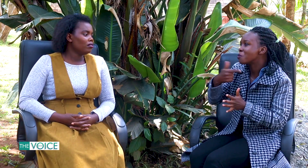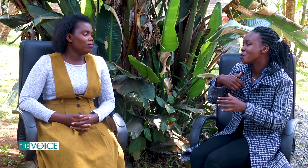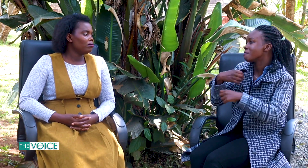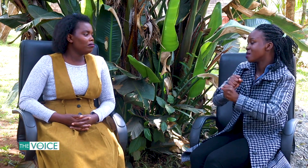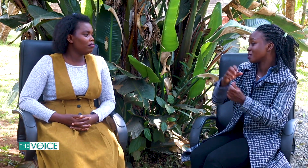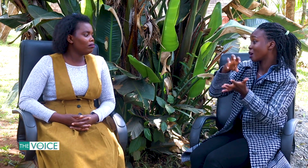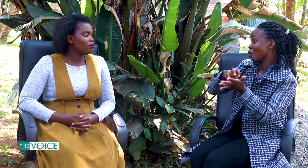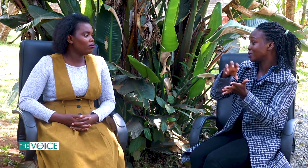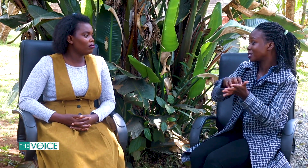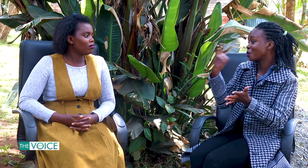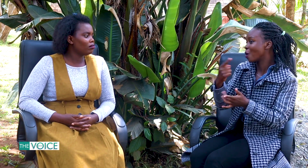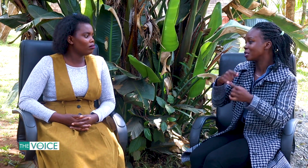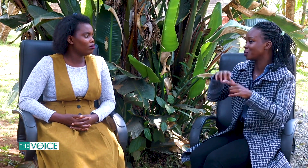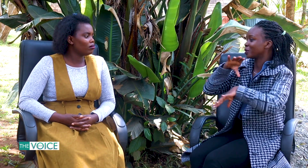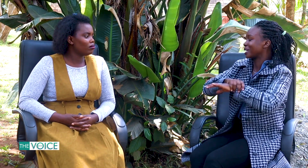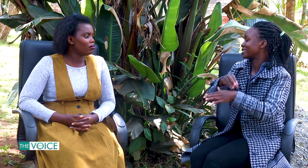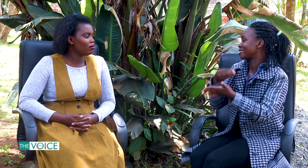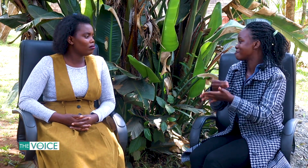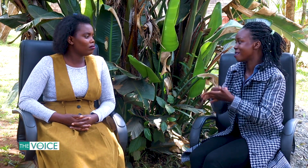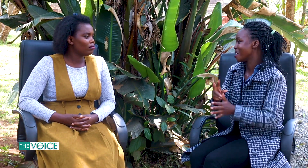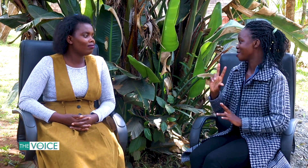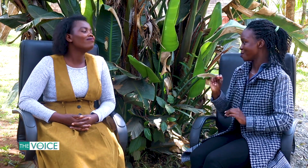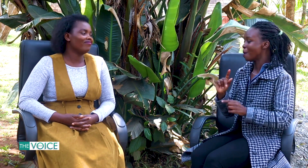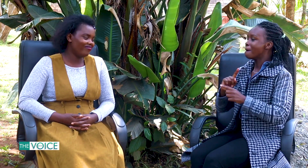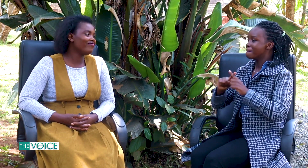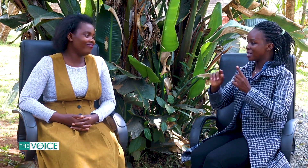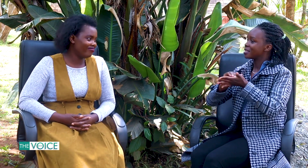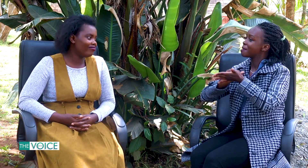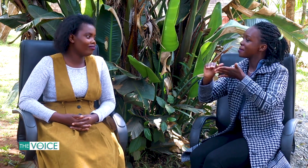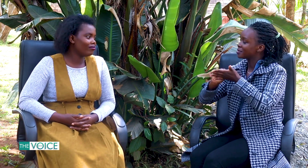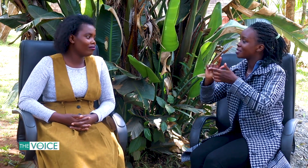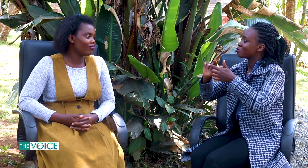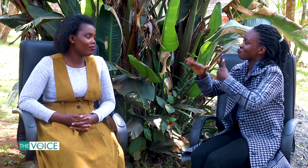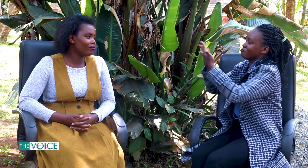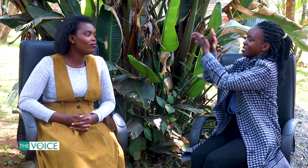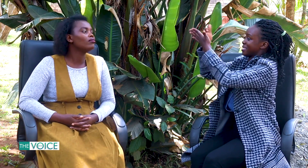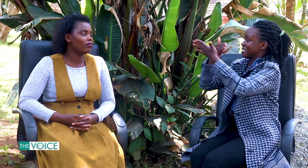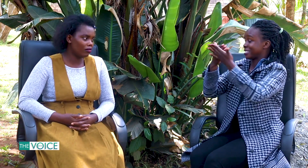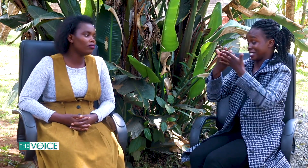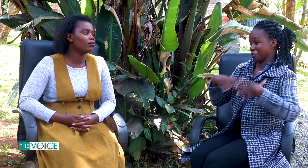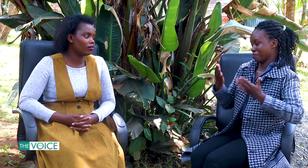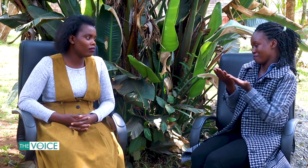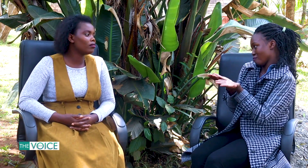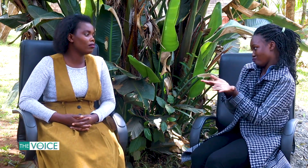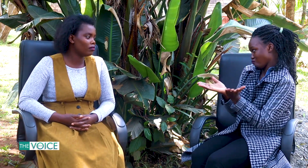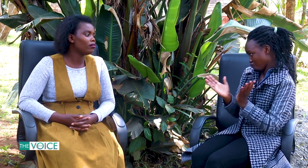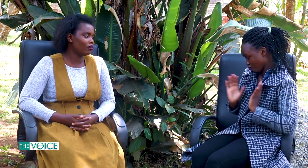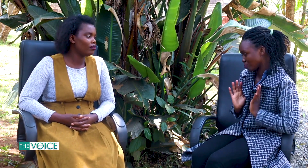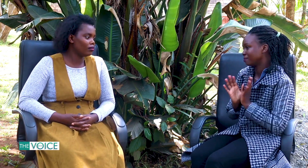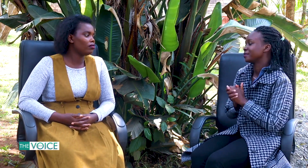awareness, which is a big challenge. And that's even was the motivation for me to start my podcast, because most people are now on social media, people are